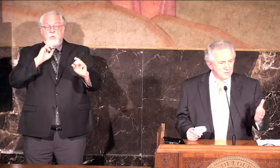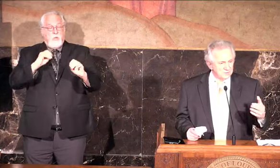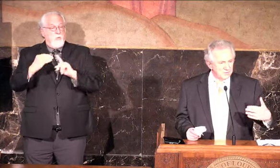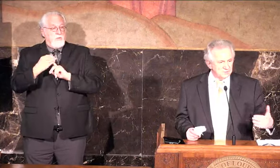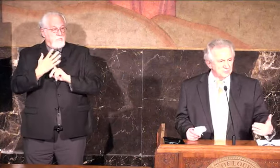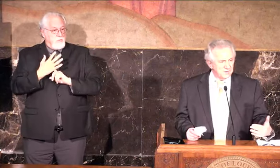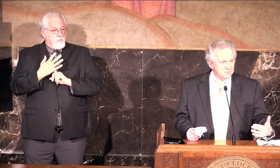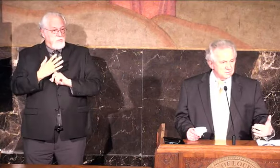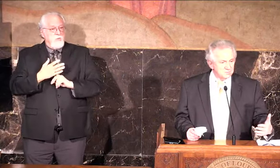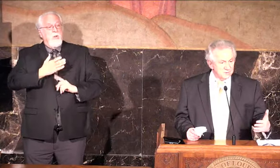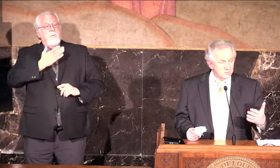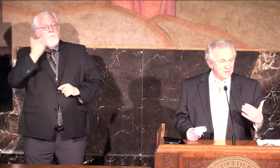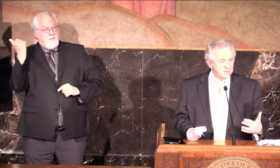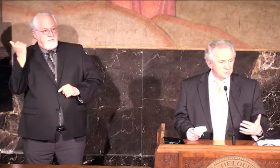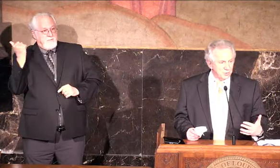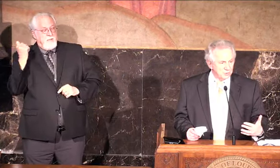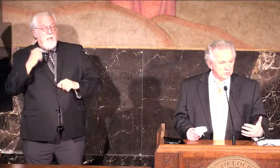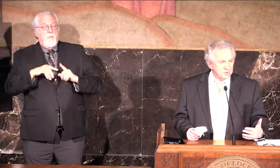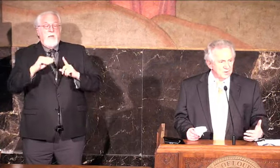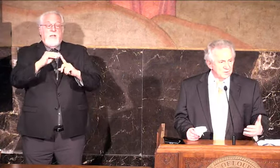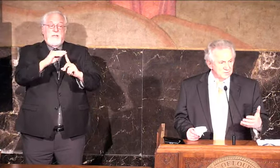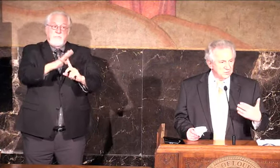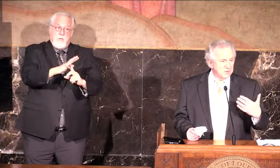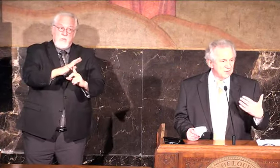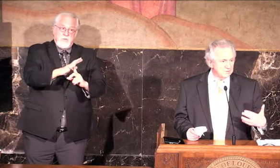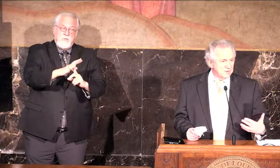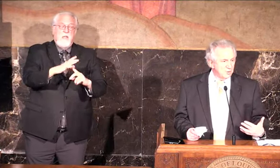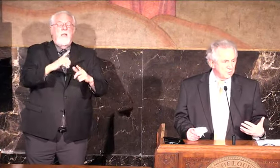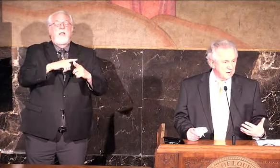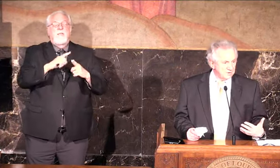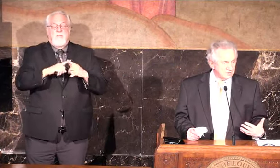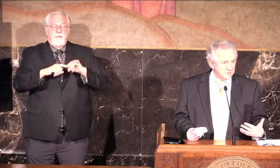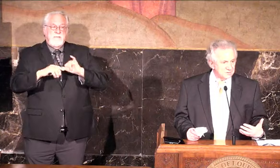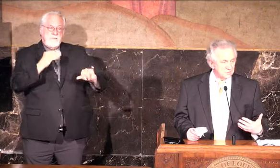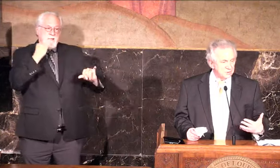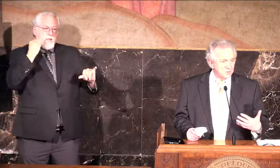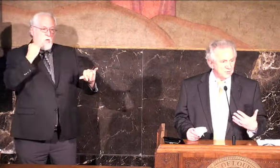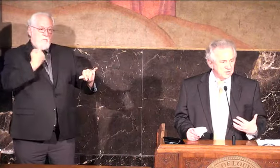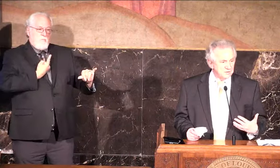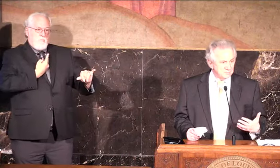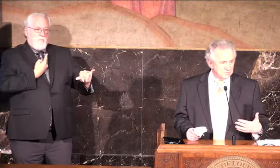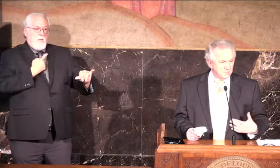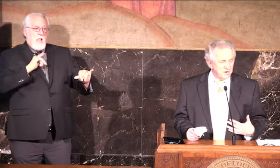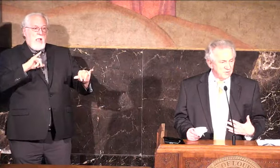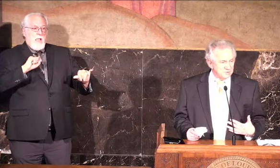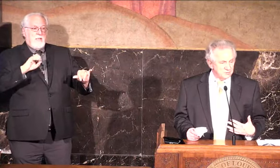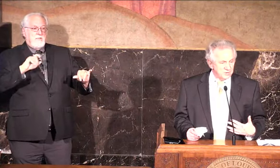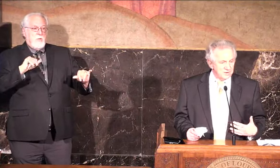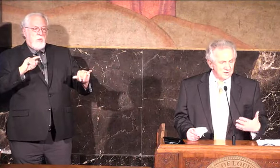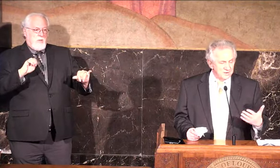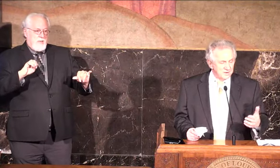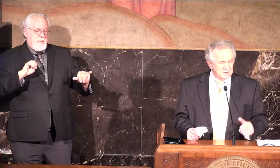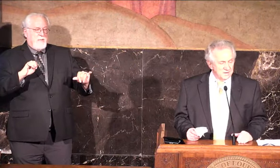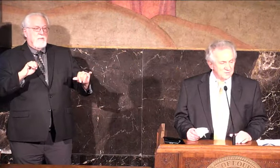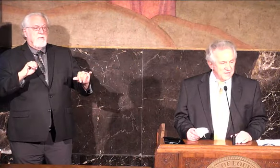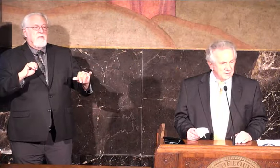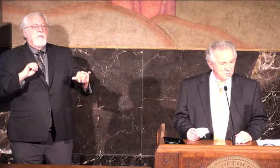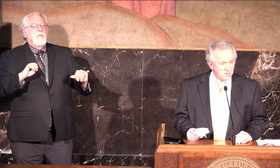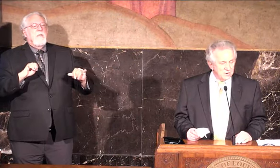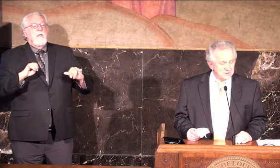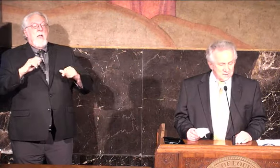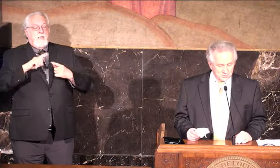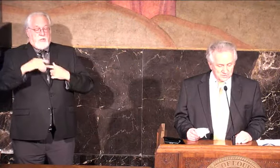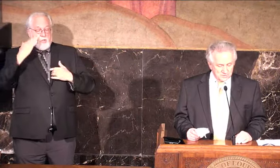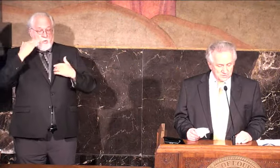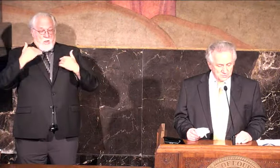exposed, that's best. But if you get exposed, then you got to stay home and isolate until you know if you get the virus or not, and that's